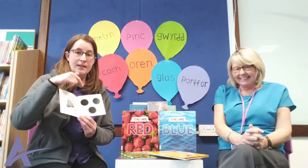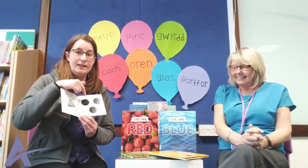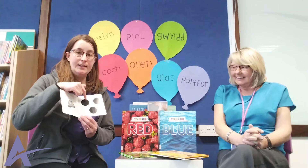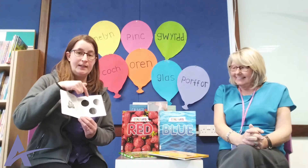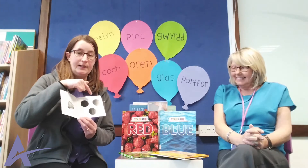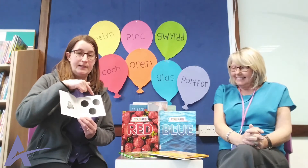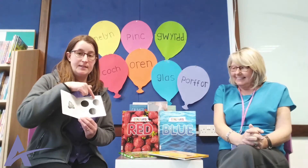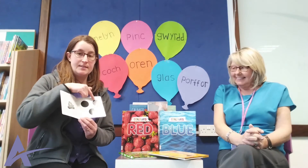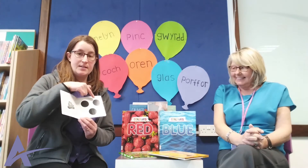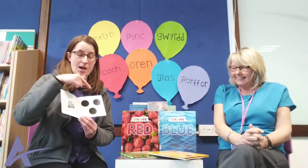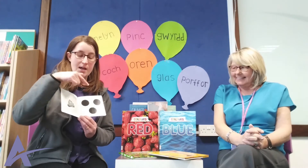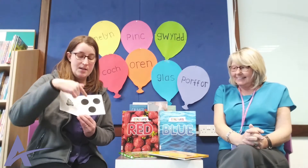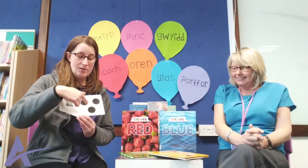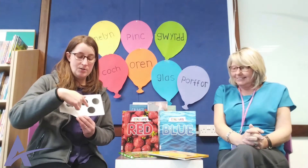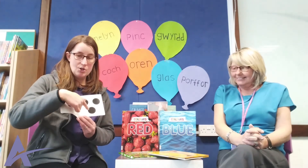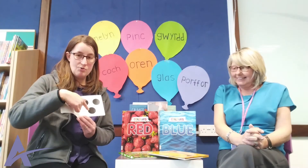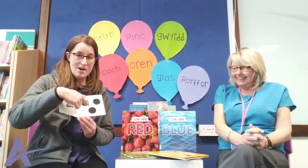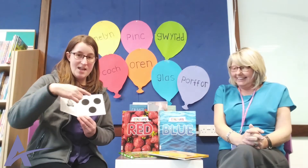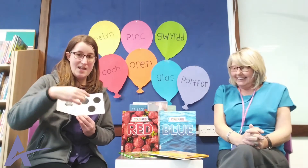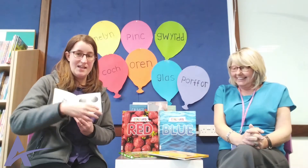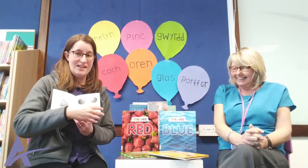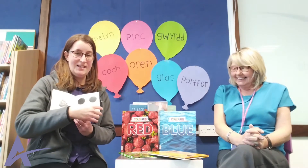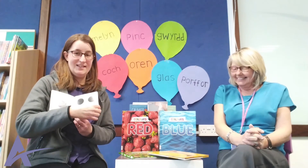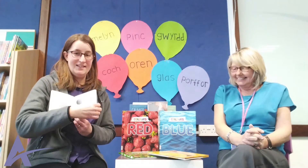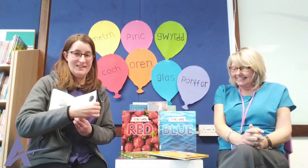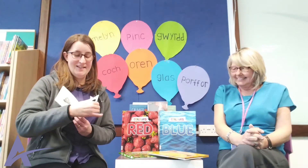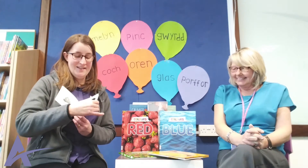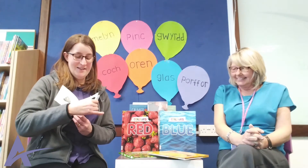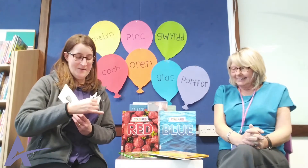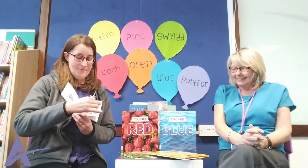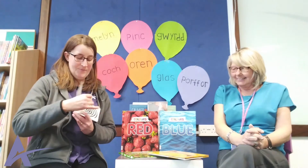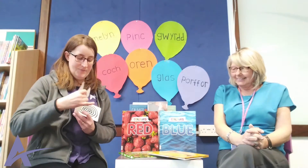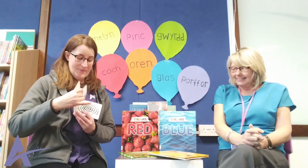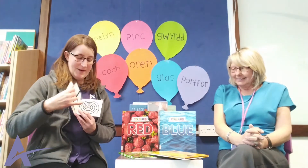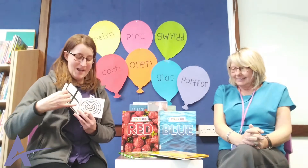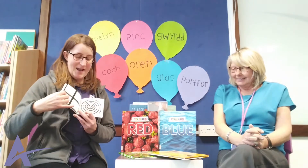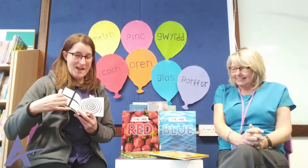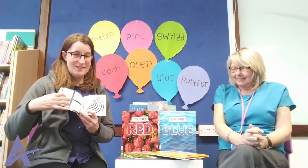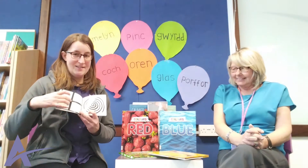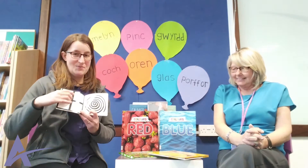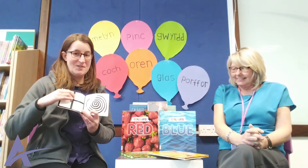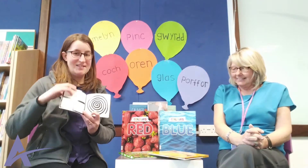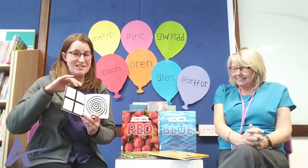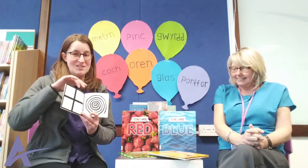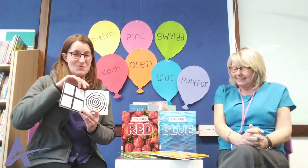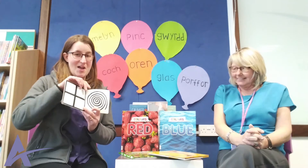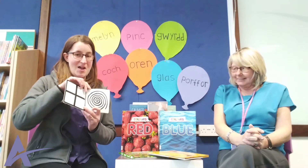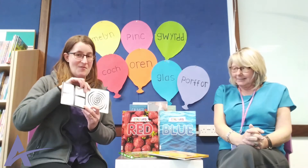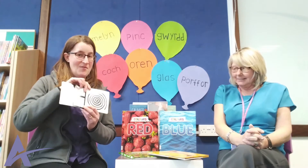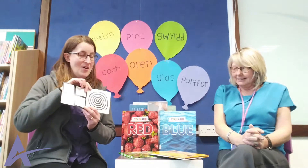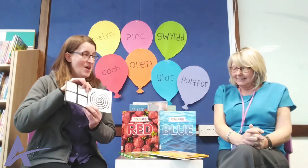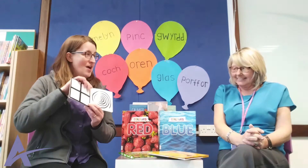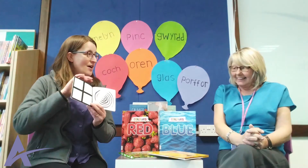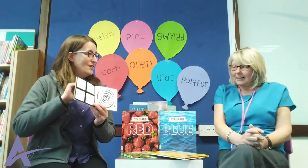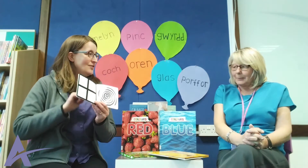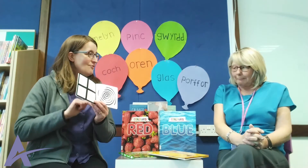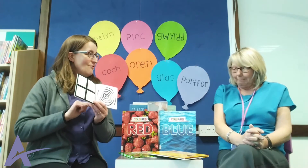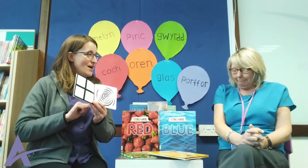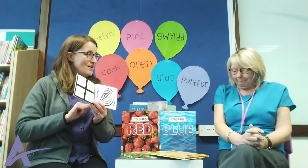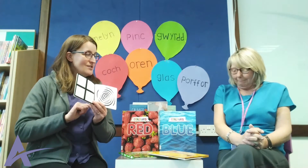1, 2, 3. Een, die, tree. And we did as well the round. round and